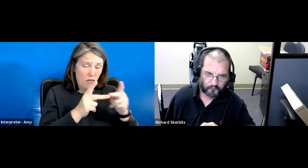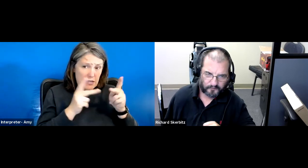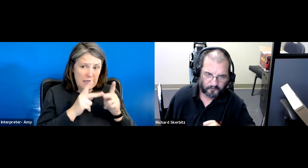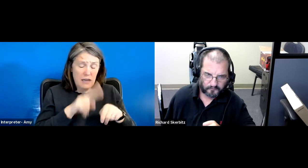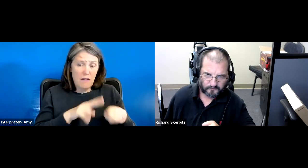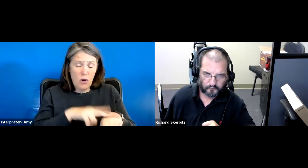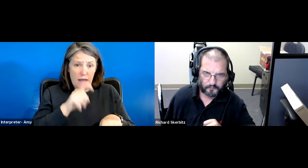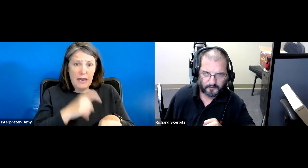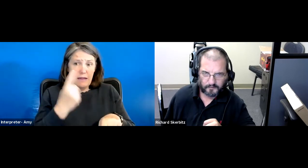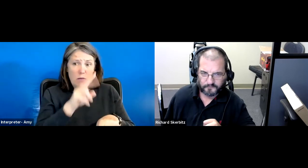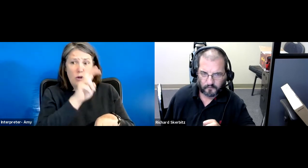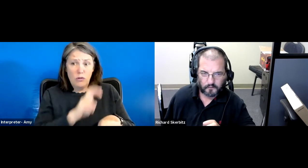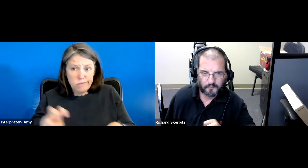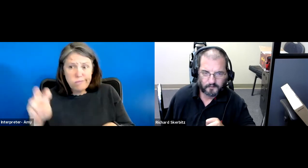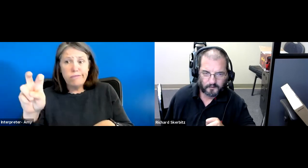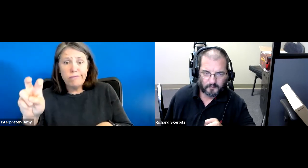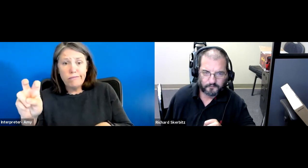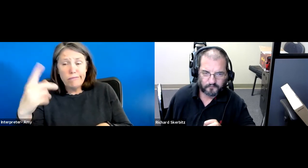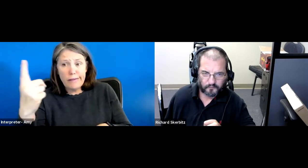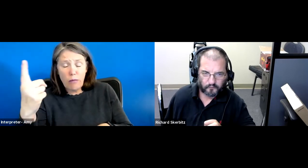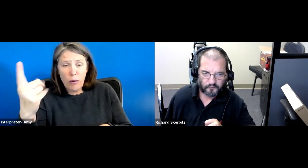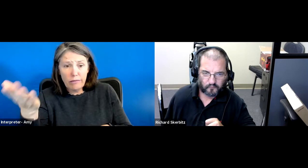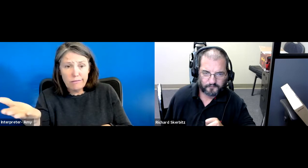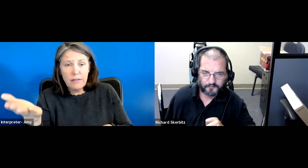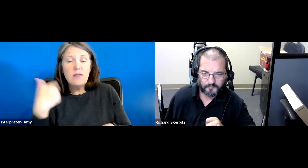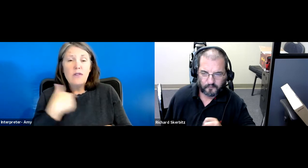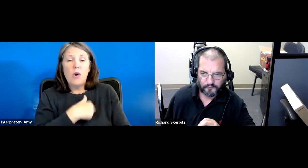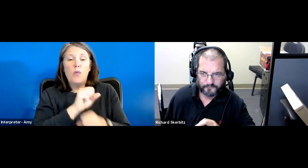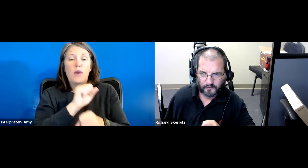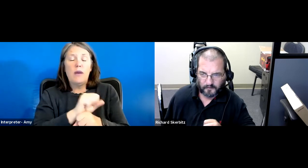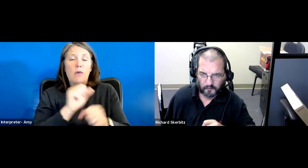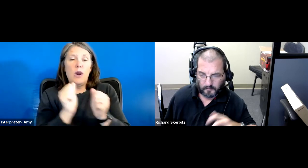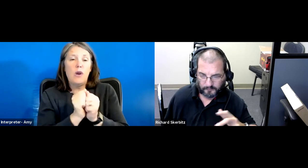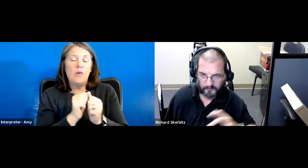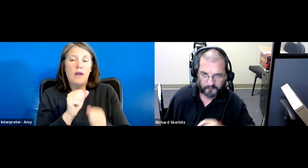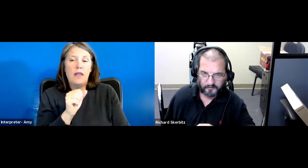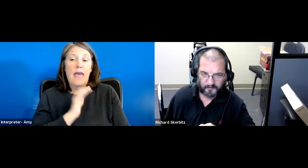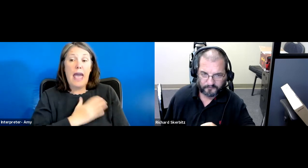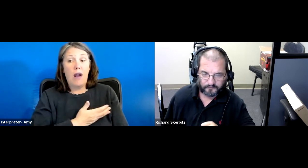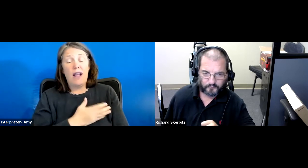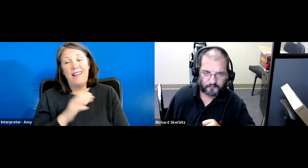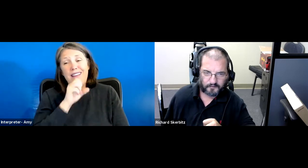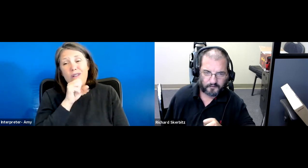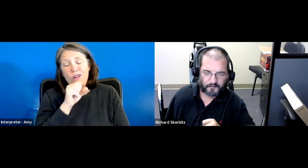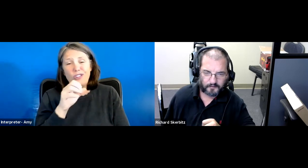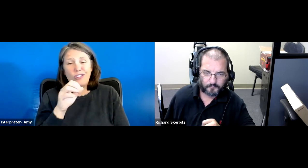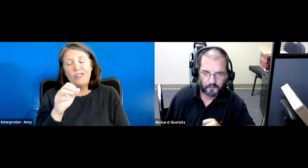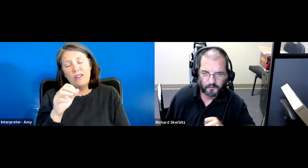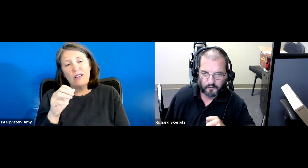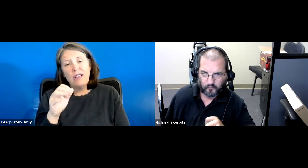need somewhere to go to. And so so we work with our county housing